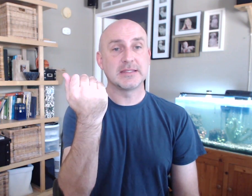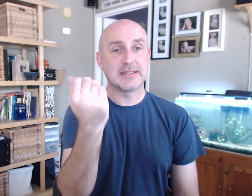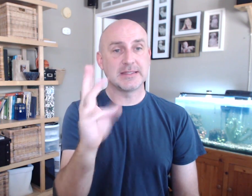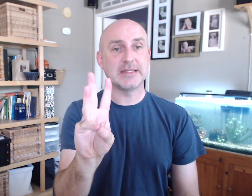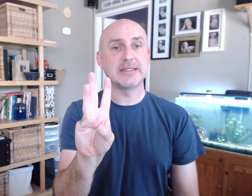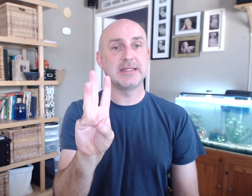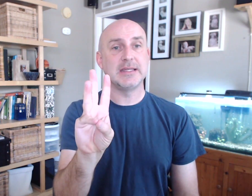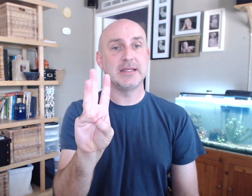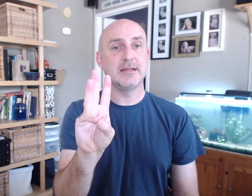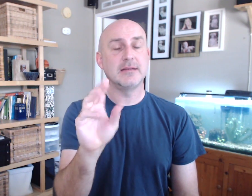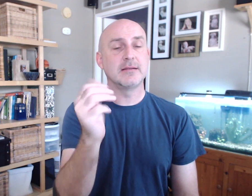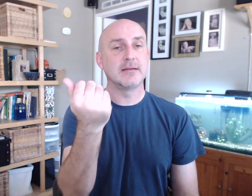16,